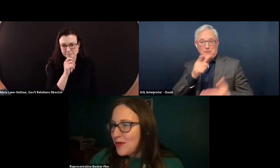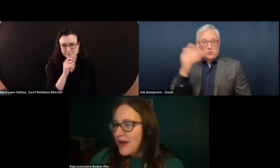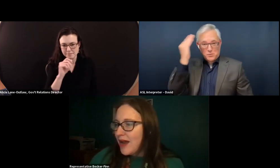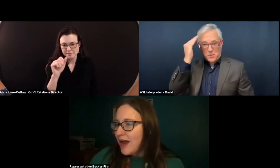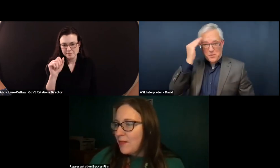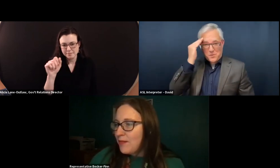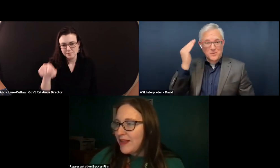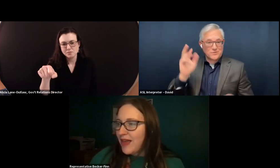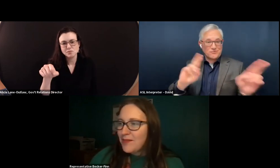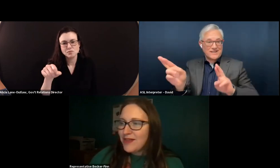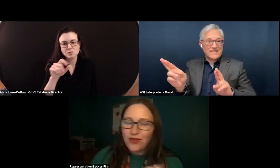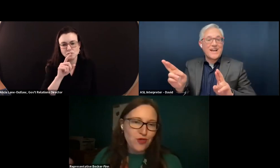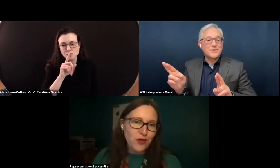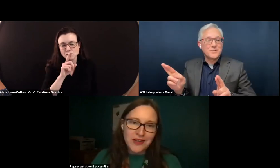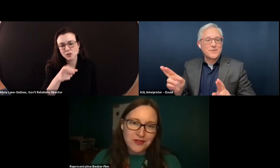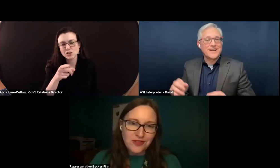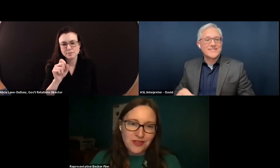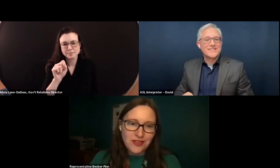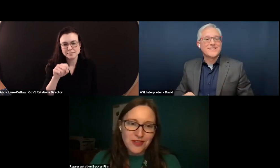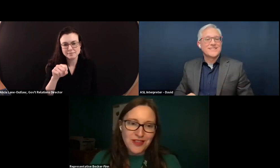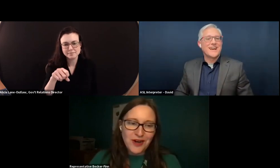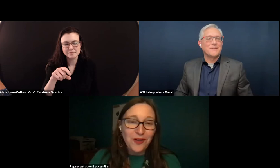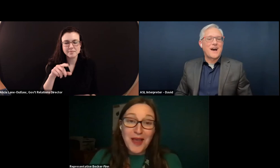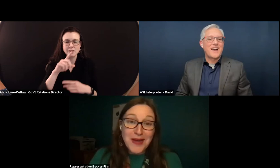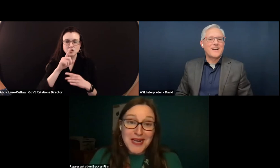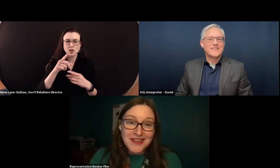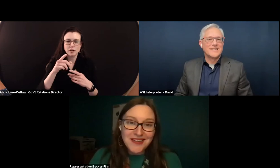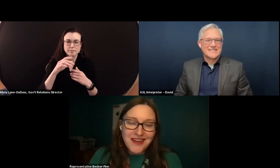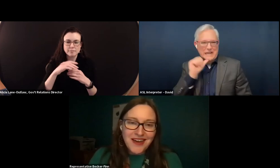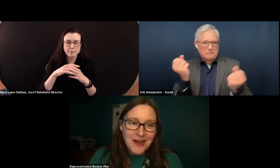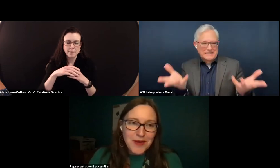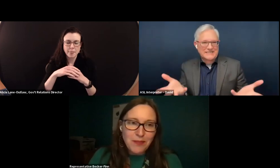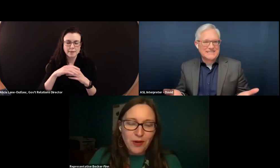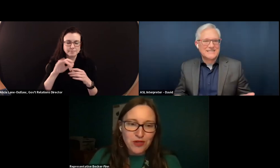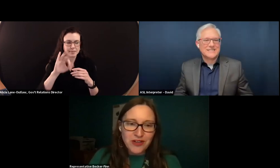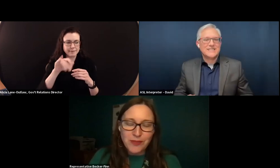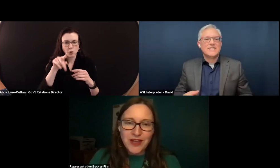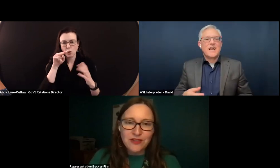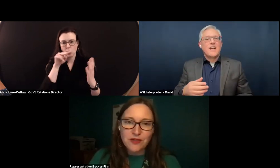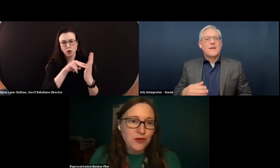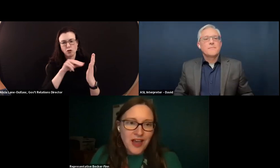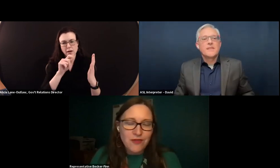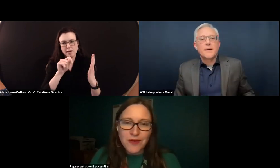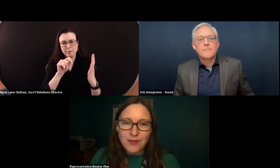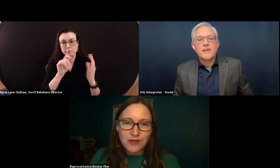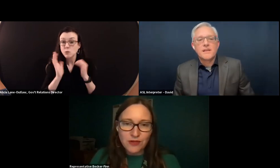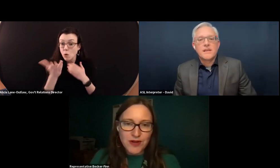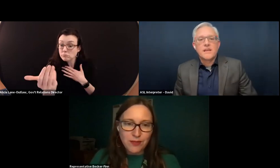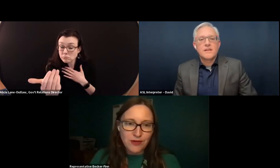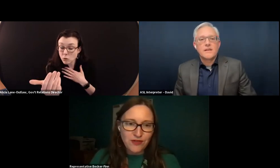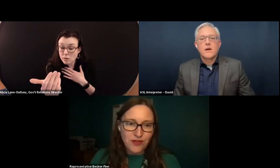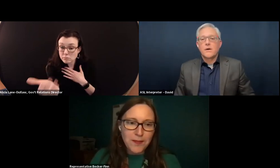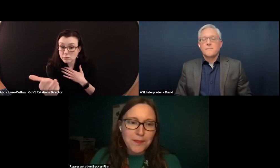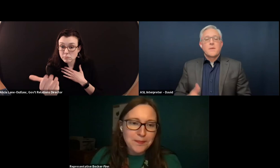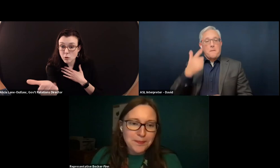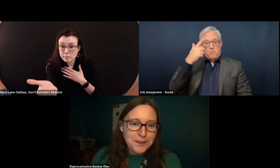do. But I mean, the short answer is aren't that many. And partially it's because schools haven't been able to